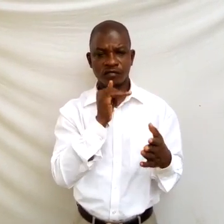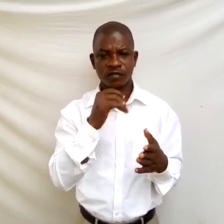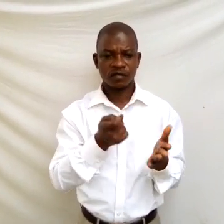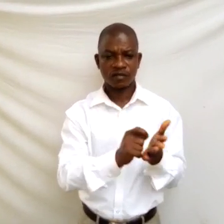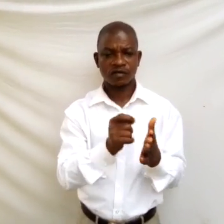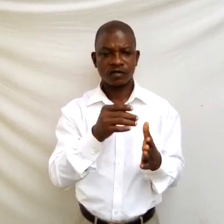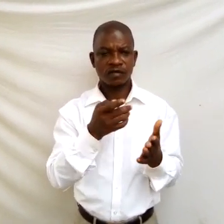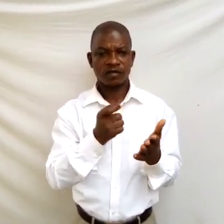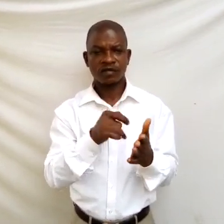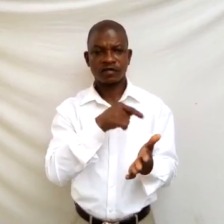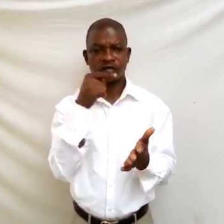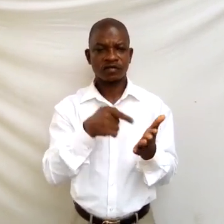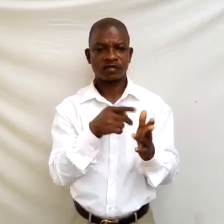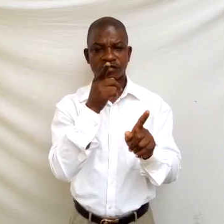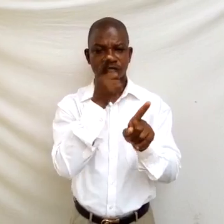result as